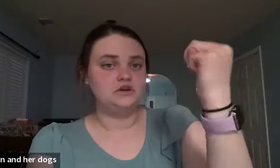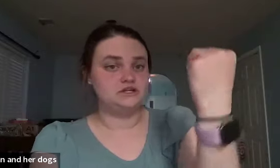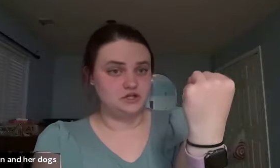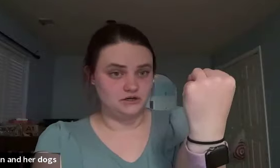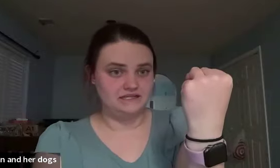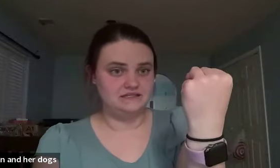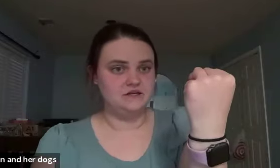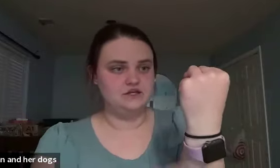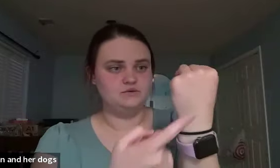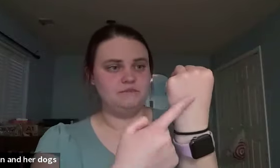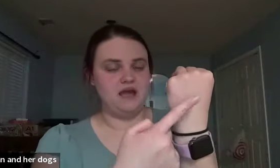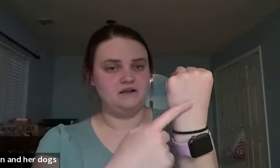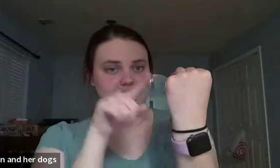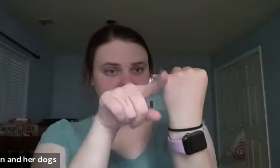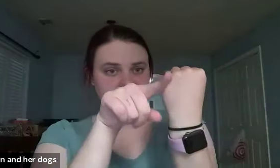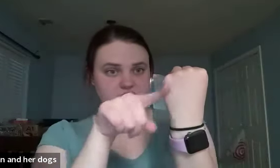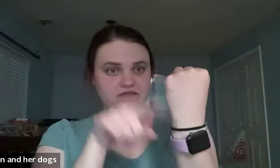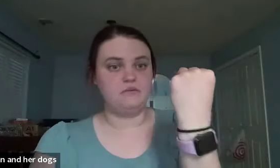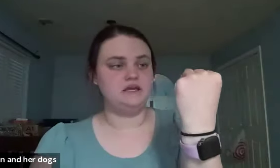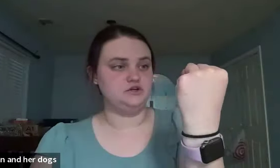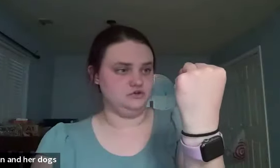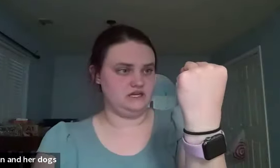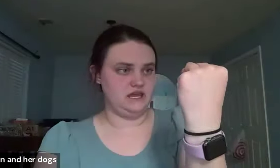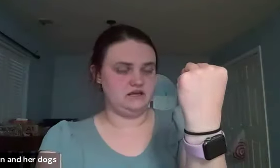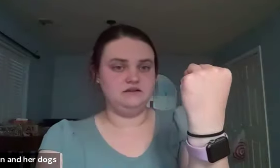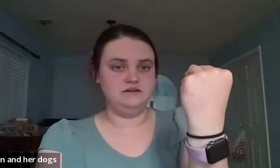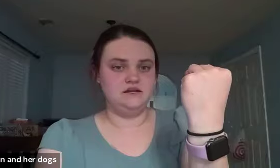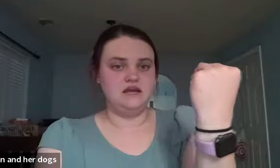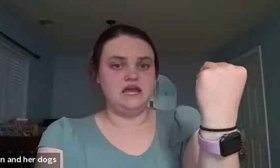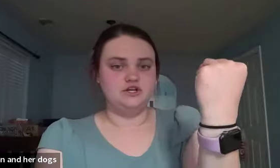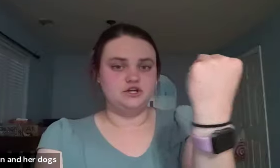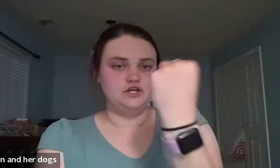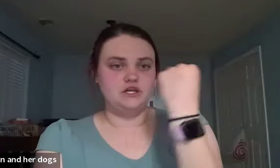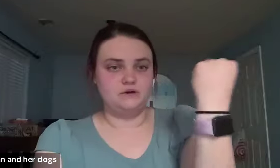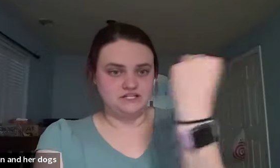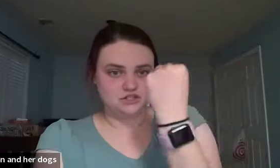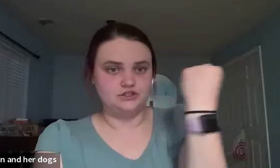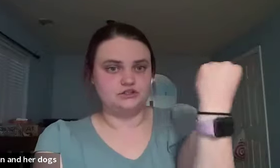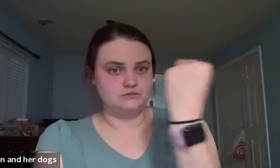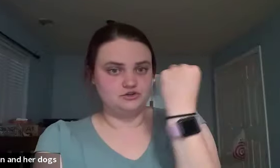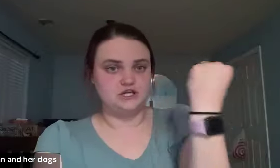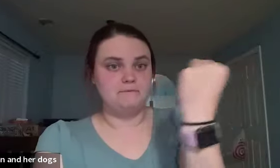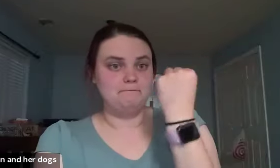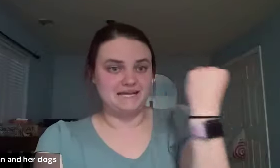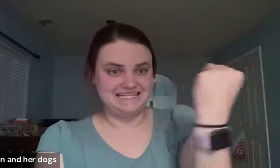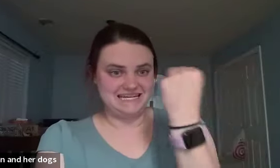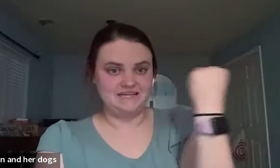going to turn it to where the back of your hand is pointing that way and you're looking at it. And you're going to go in a circular motion.